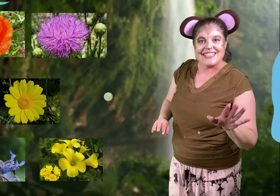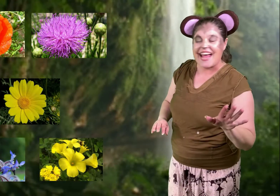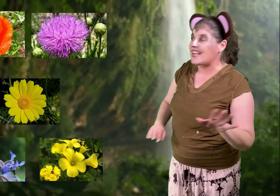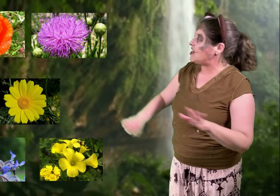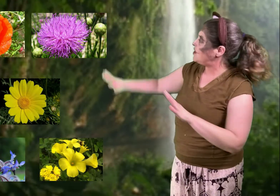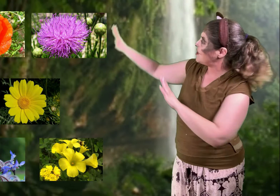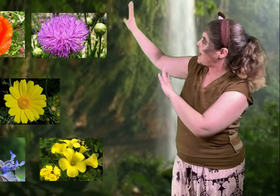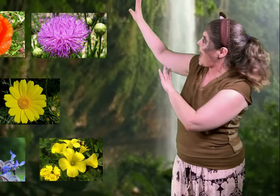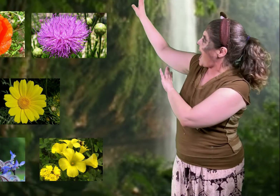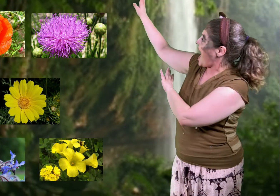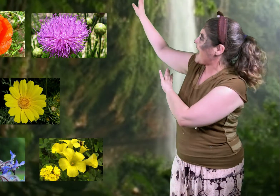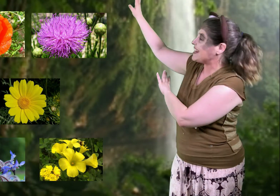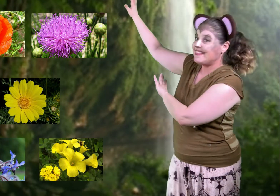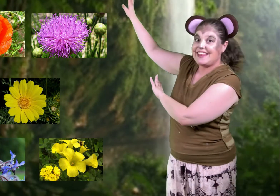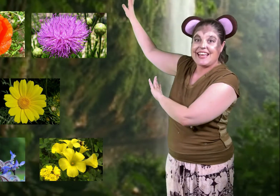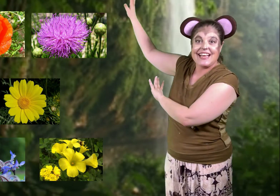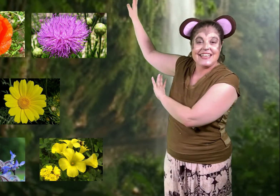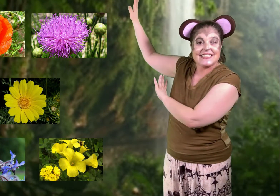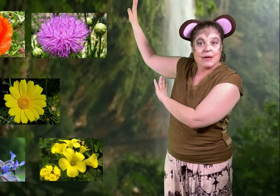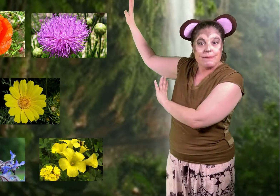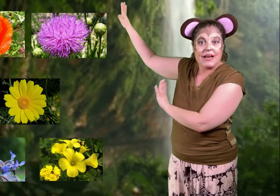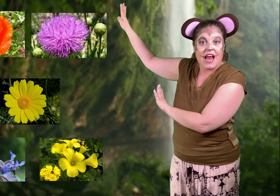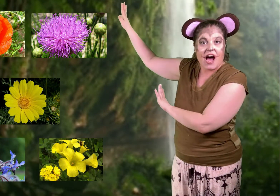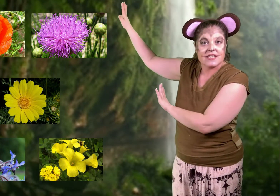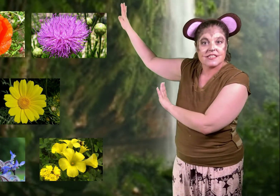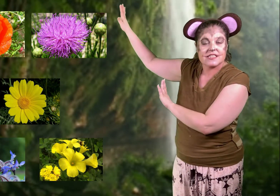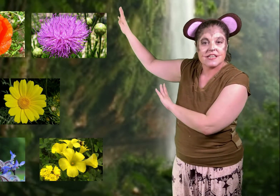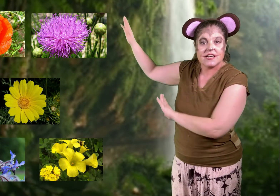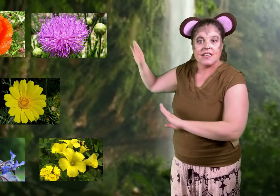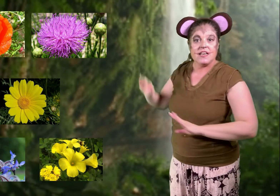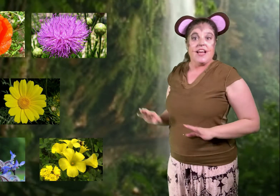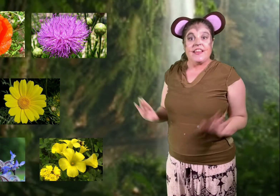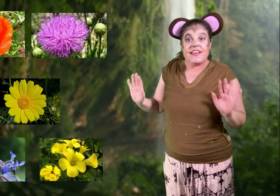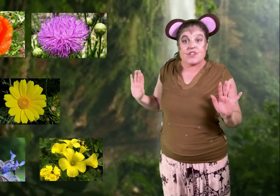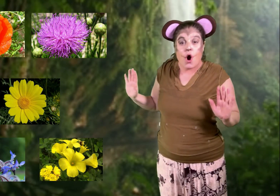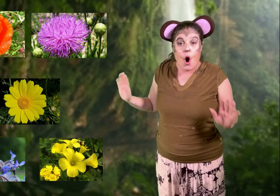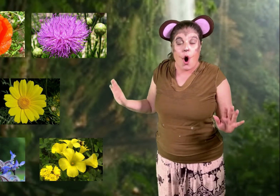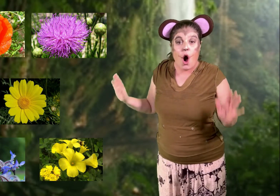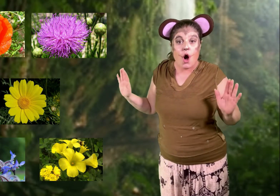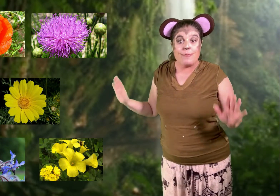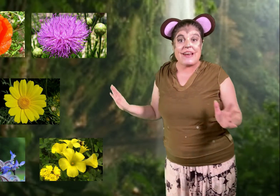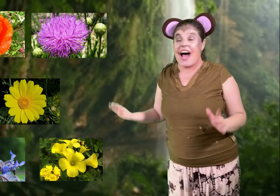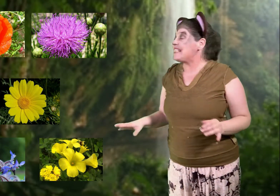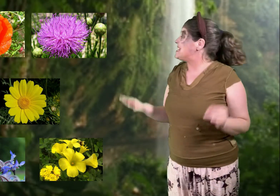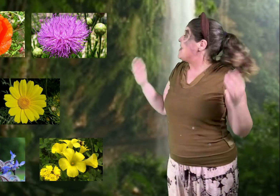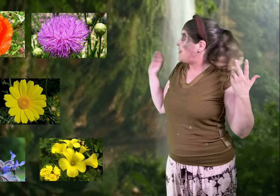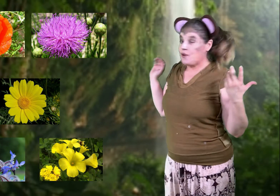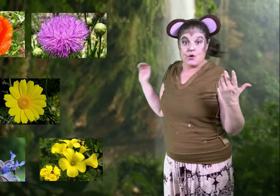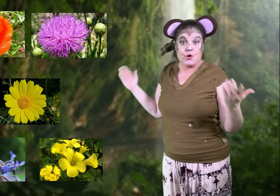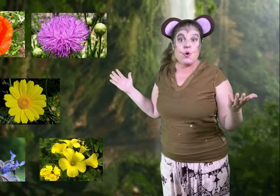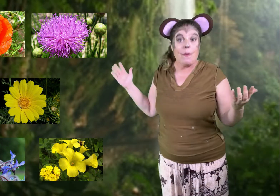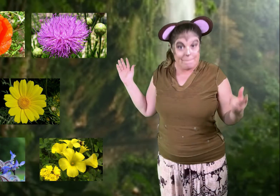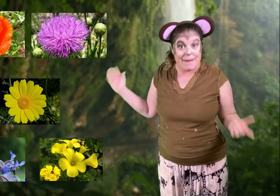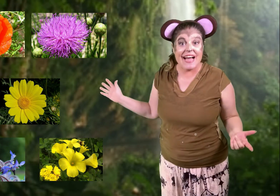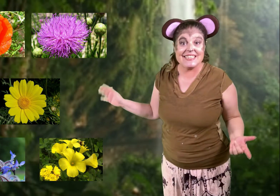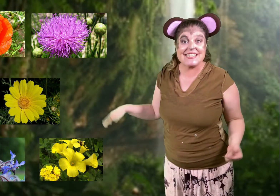Take a look at these plants. These are all plants that you might